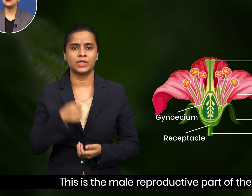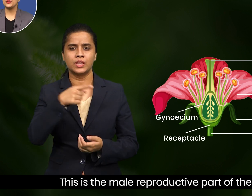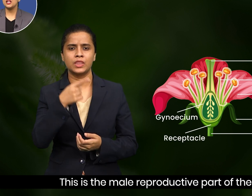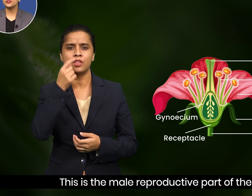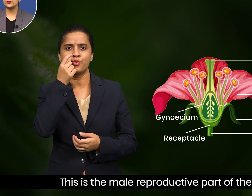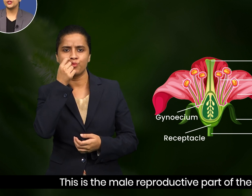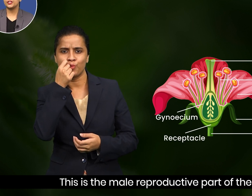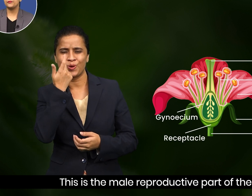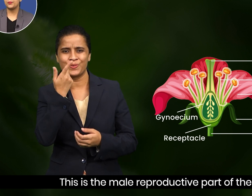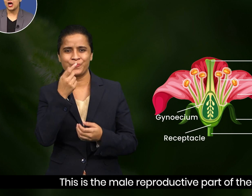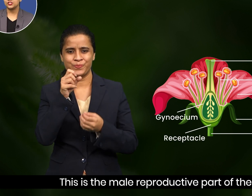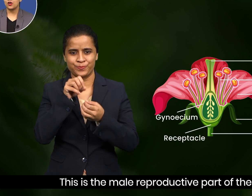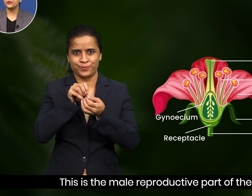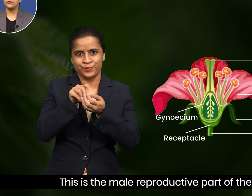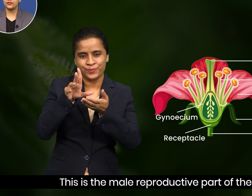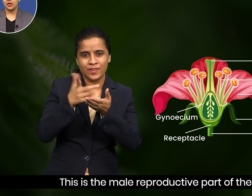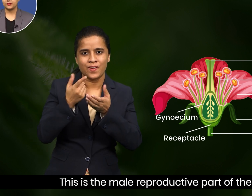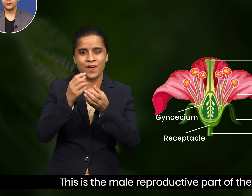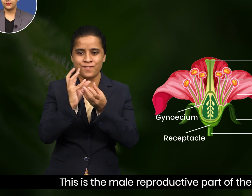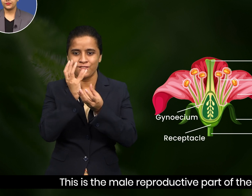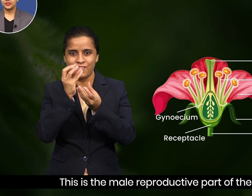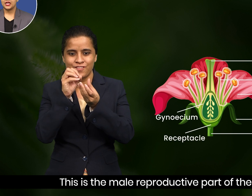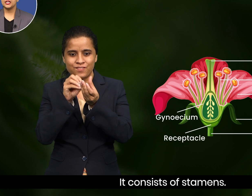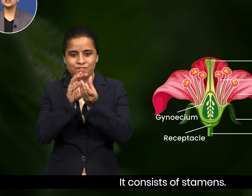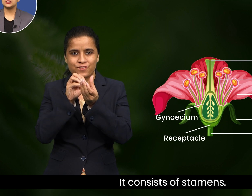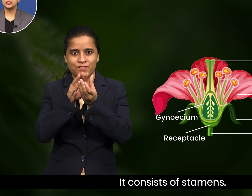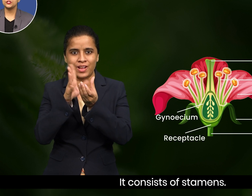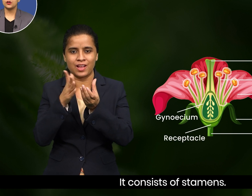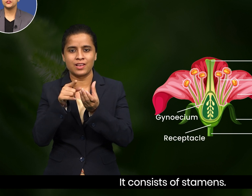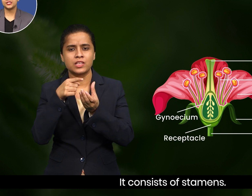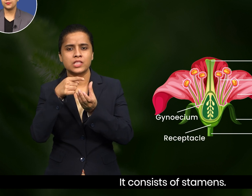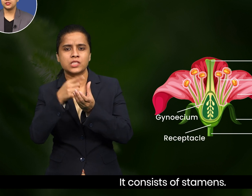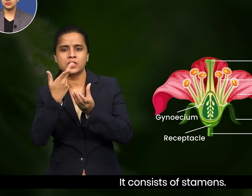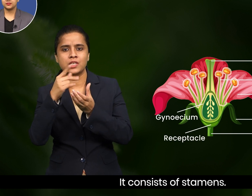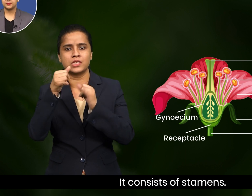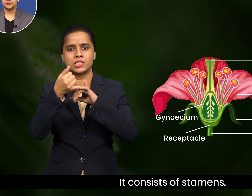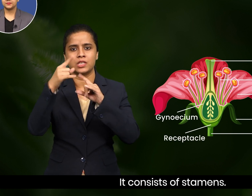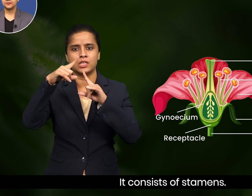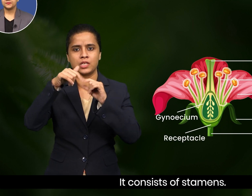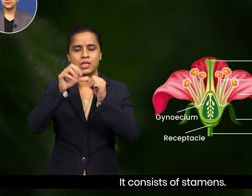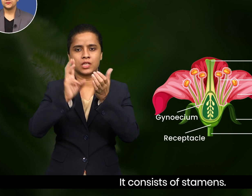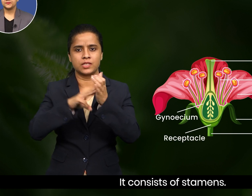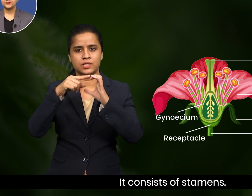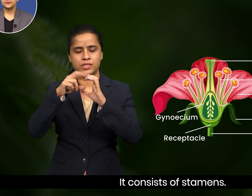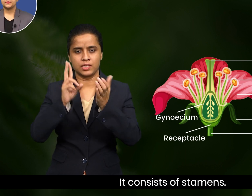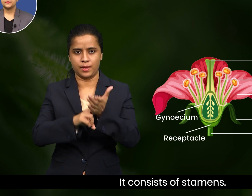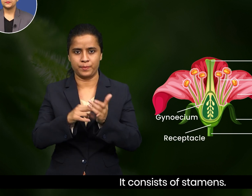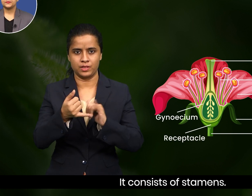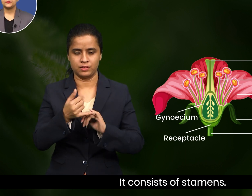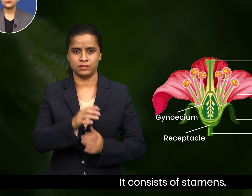This is the male reproductive part of the flower. It consists of stamens.